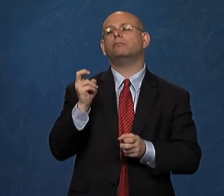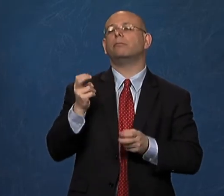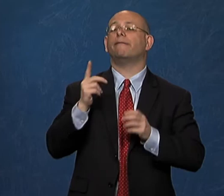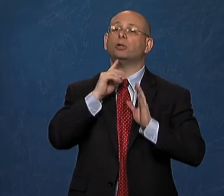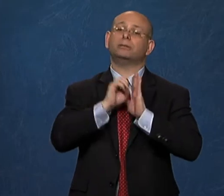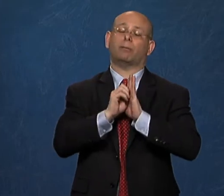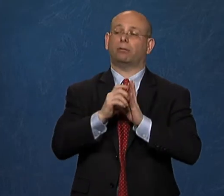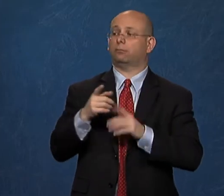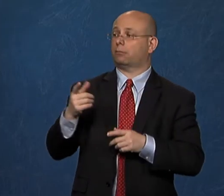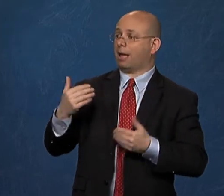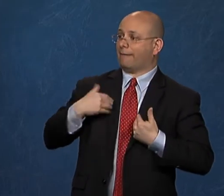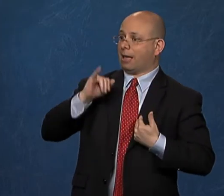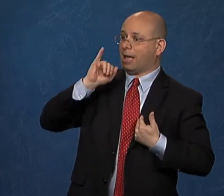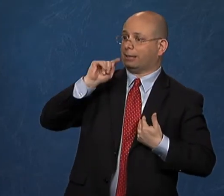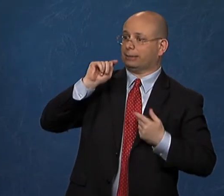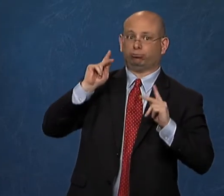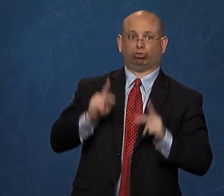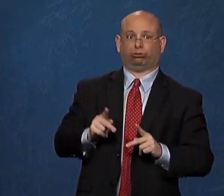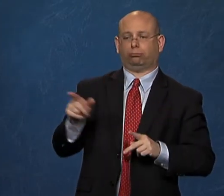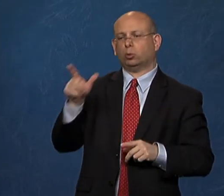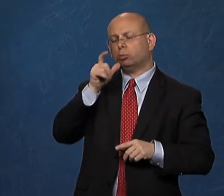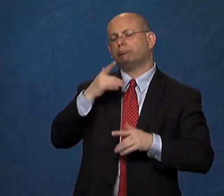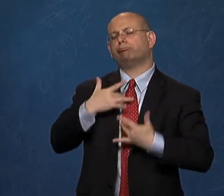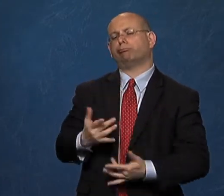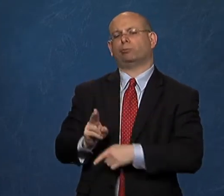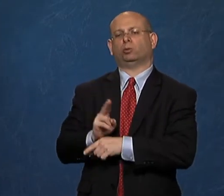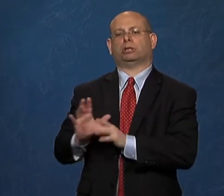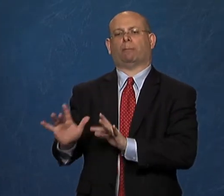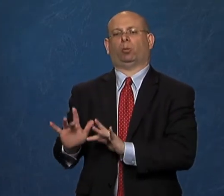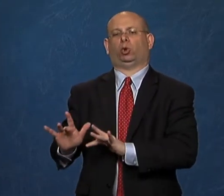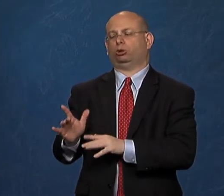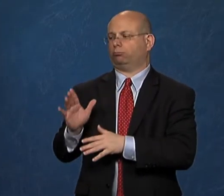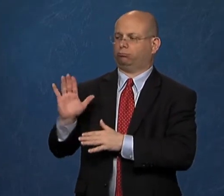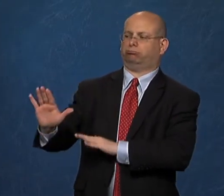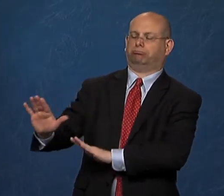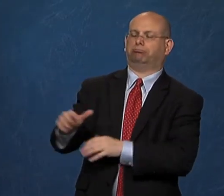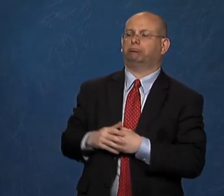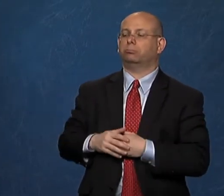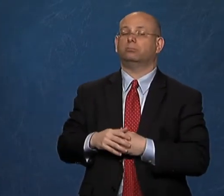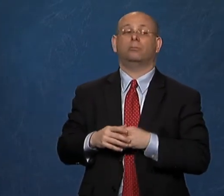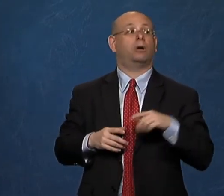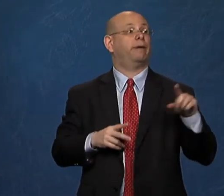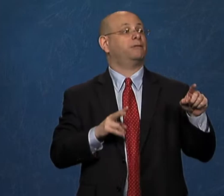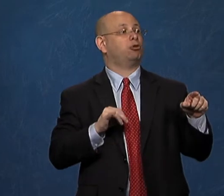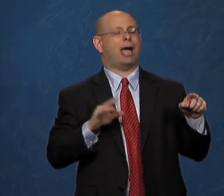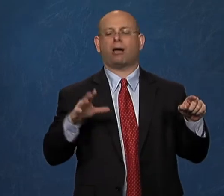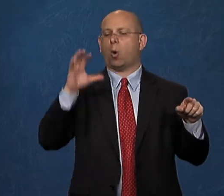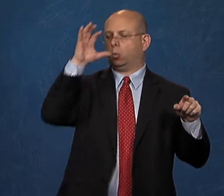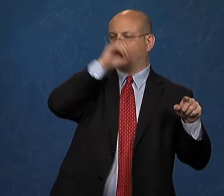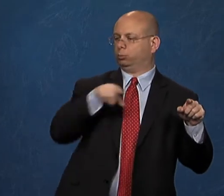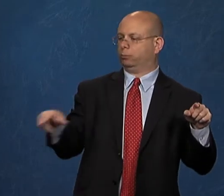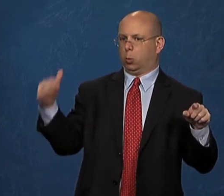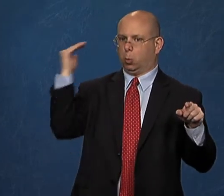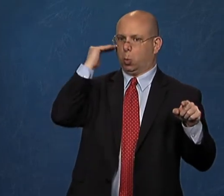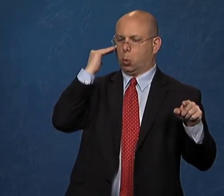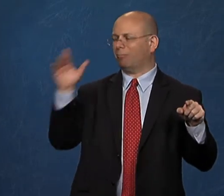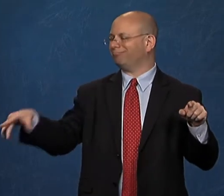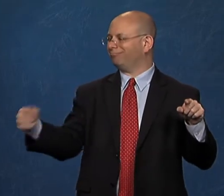technical staff available. There may be an IT person who is very familiar with using computers, and there might be